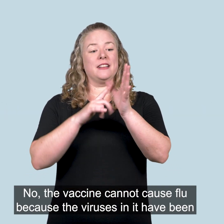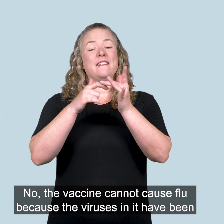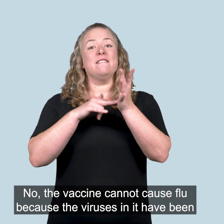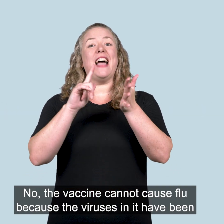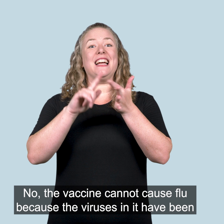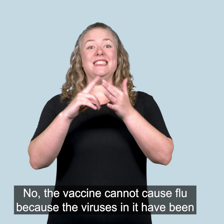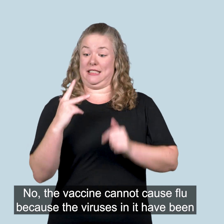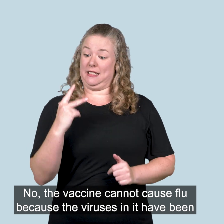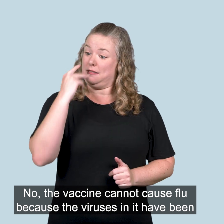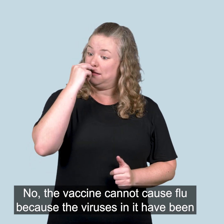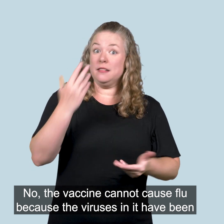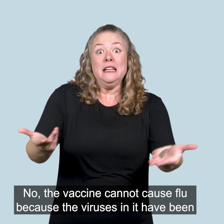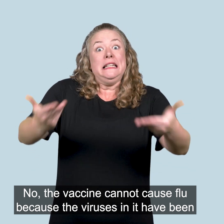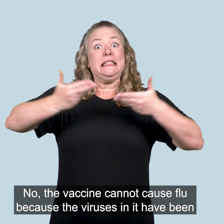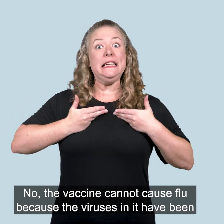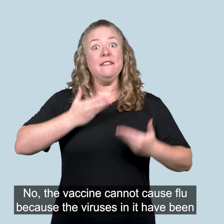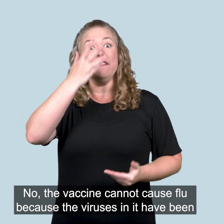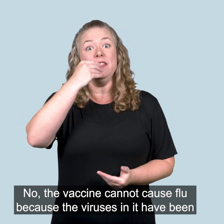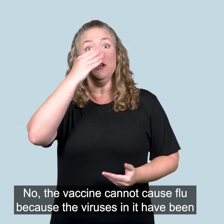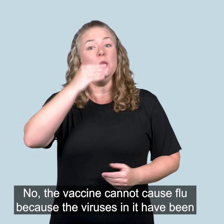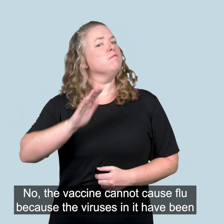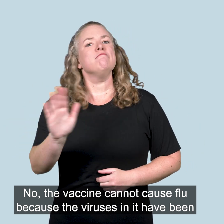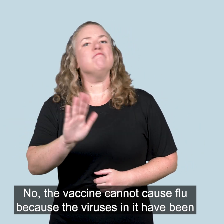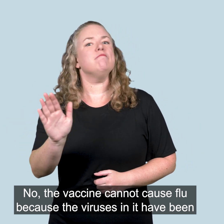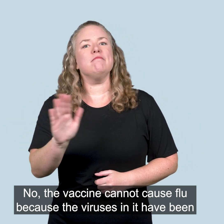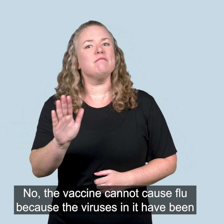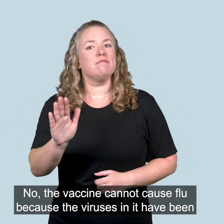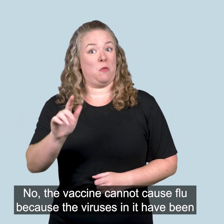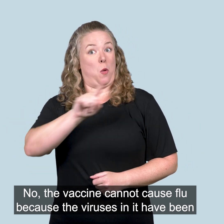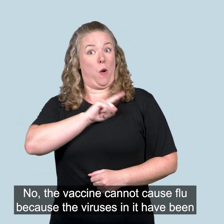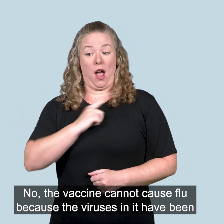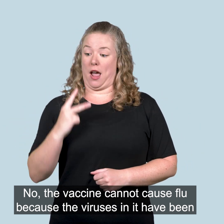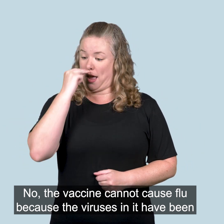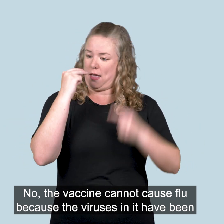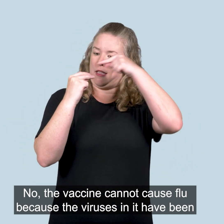No, the vaccine cannot cause flu because the viruses in it have been